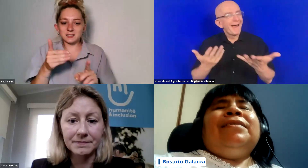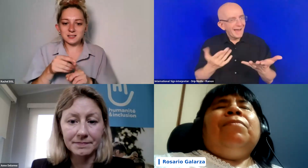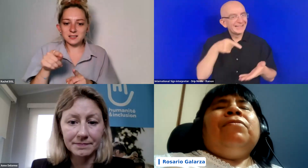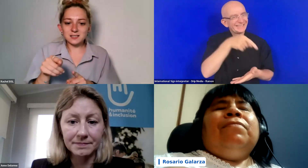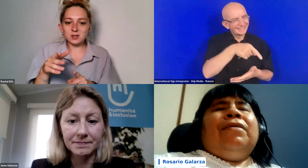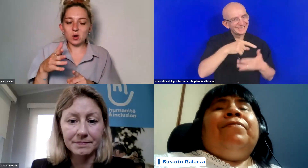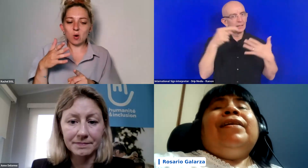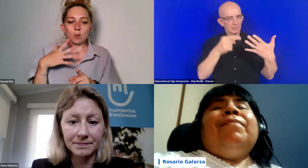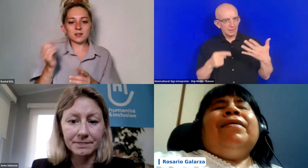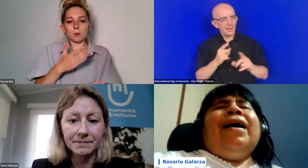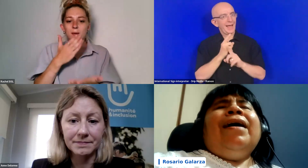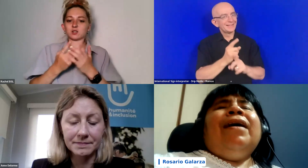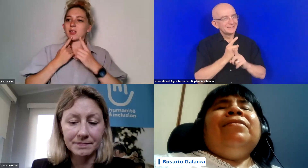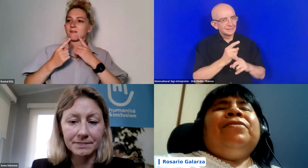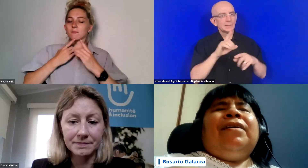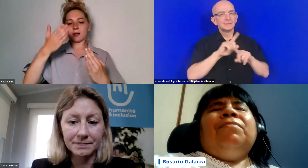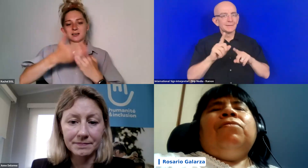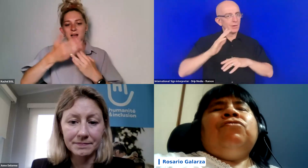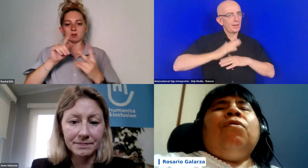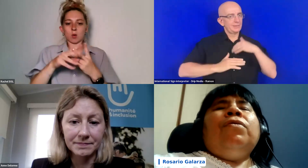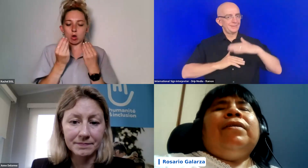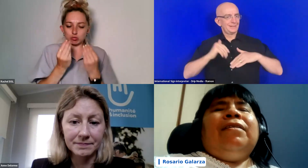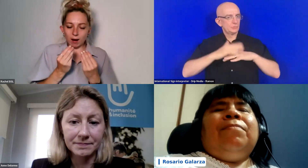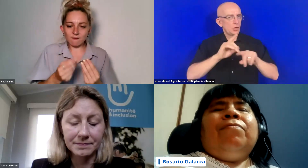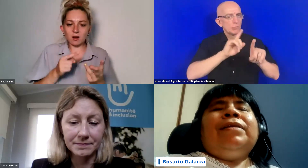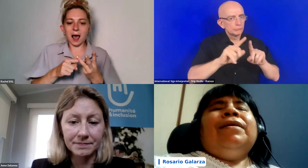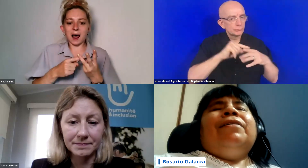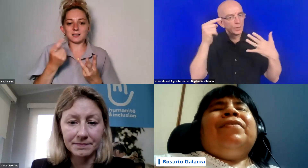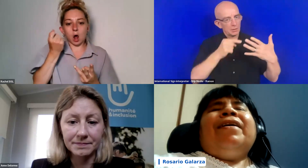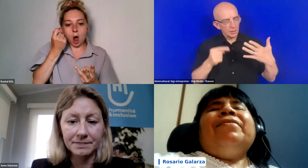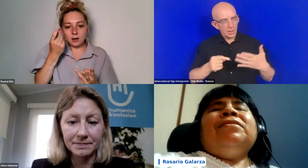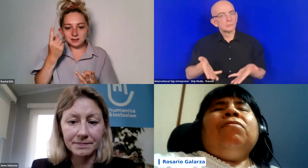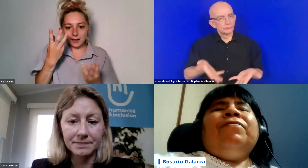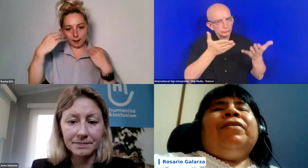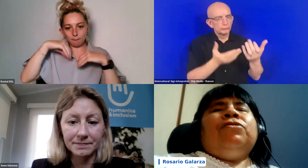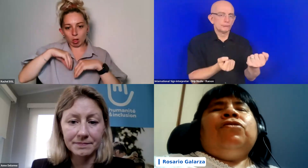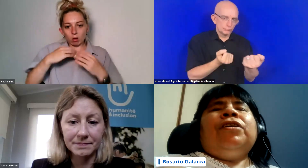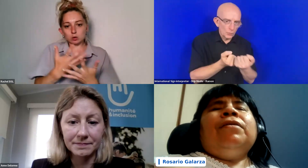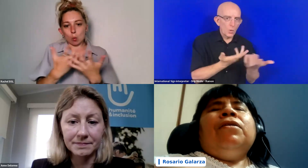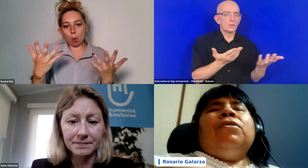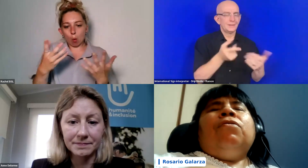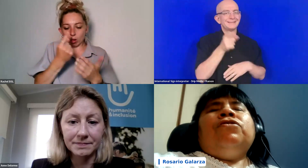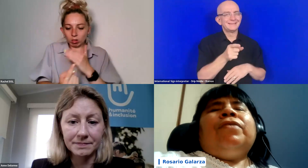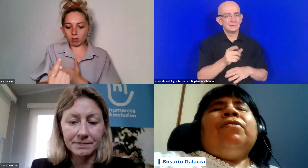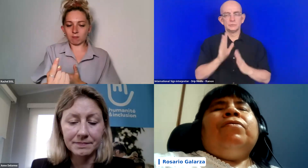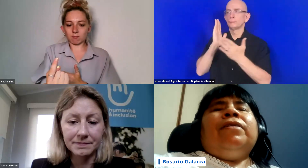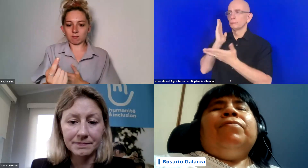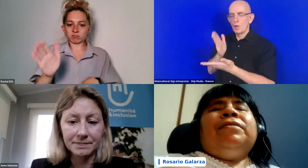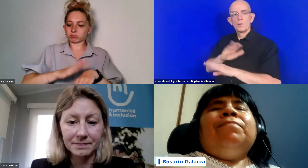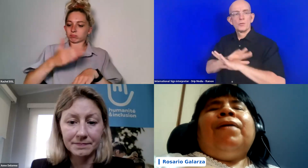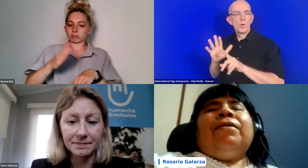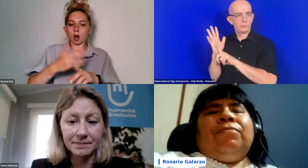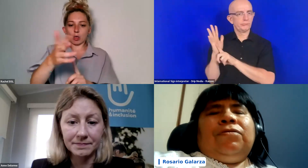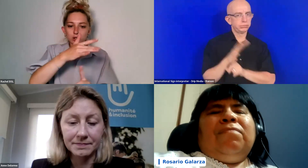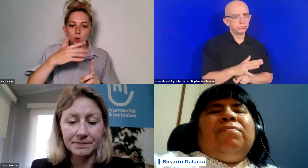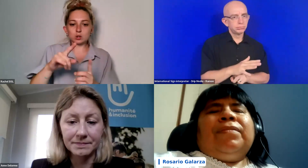is accessible, relevant, and understandable to all individuals, regardless of their social, cultural, or